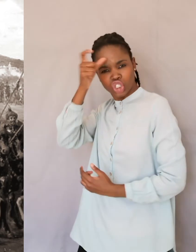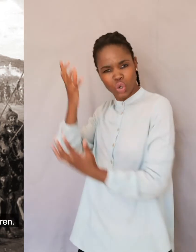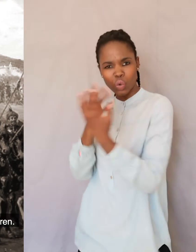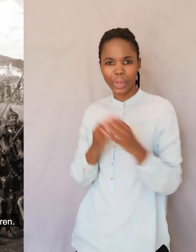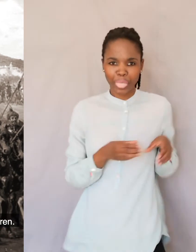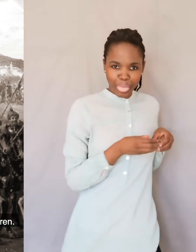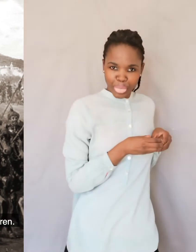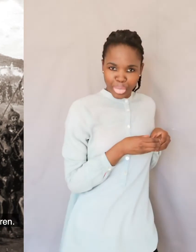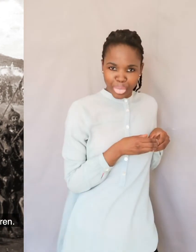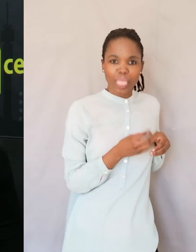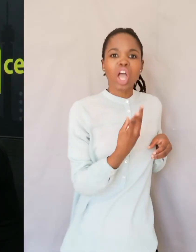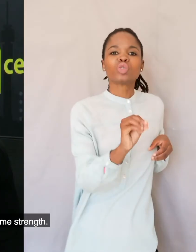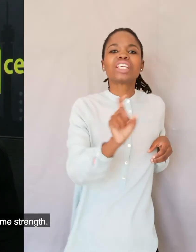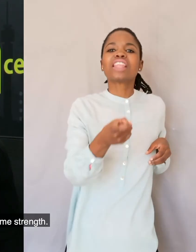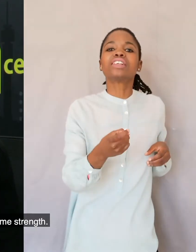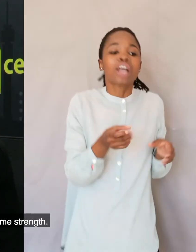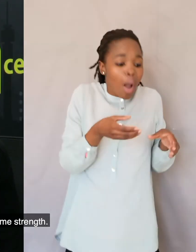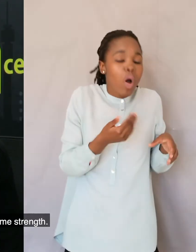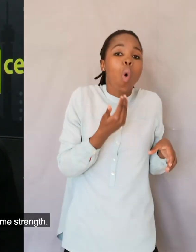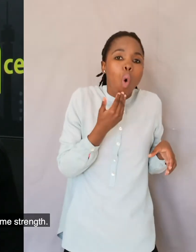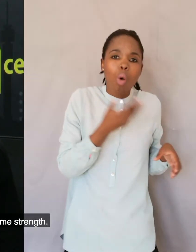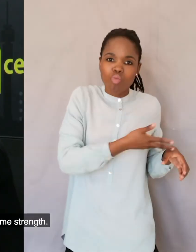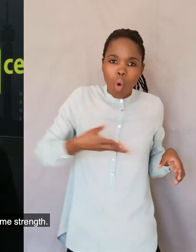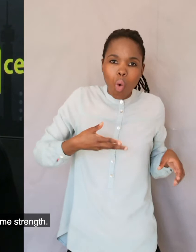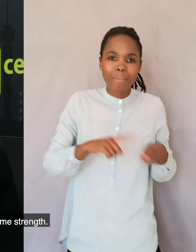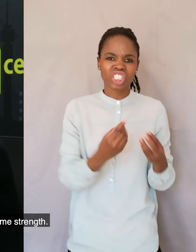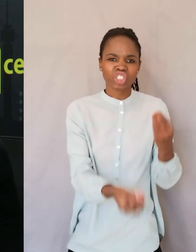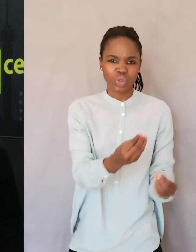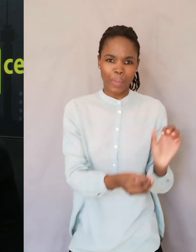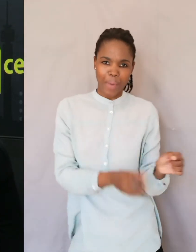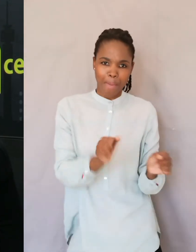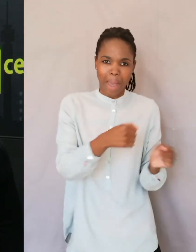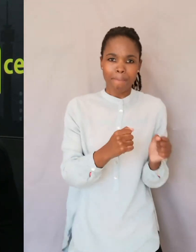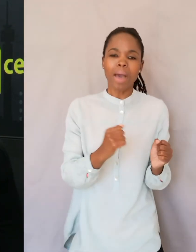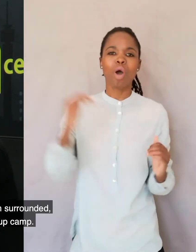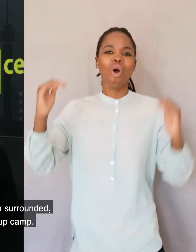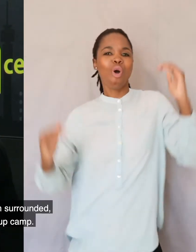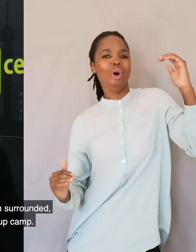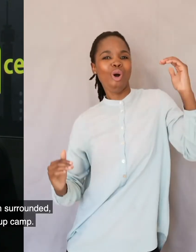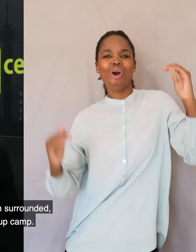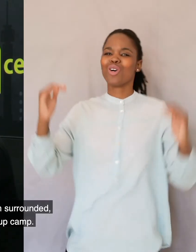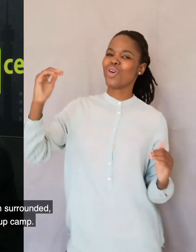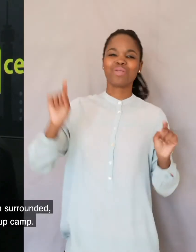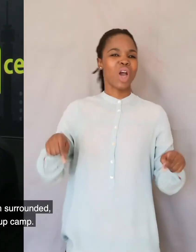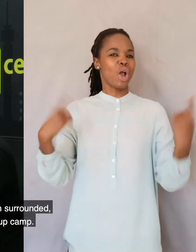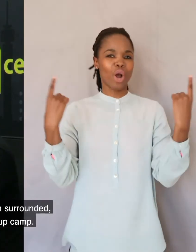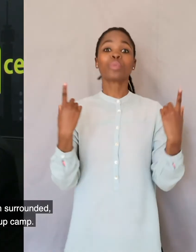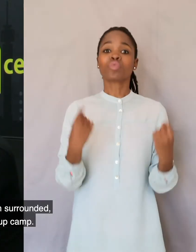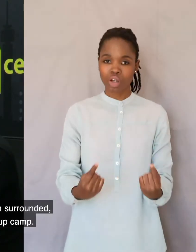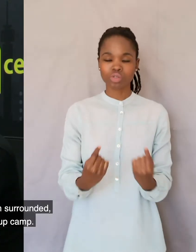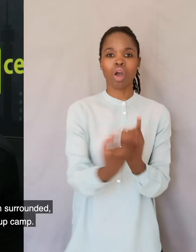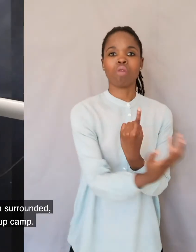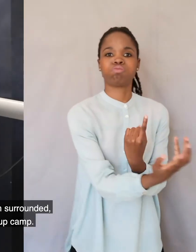with women and children. So to try and build up some strength. But so they basically had him surrounded. So